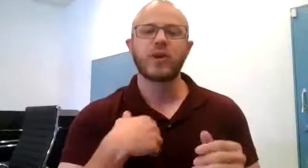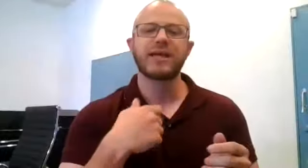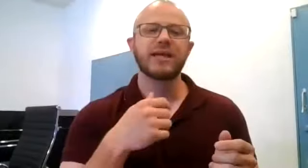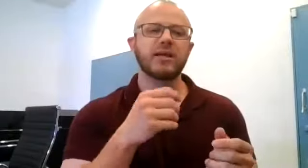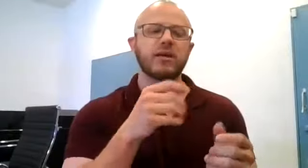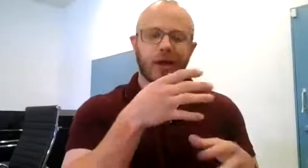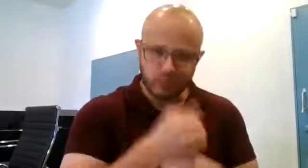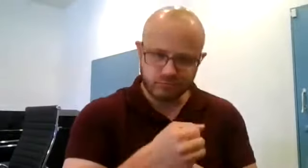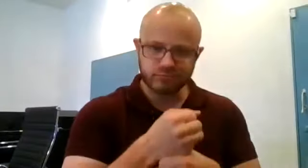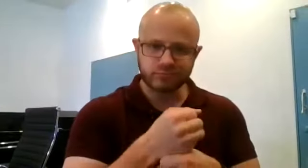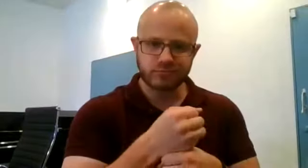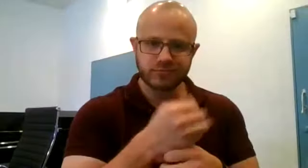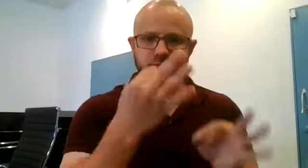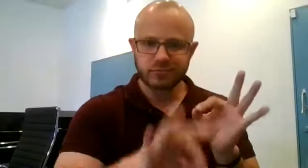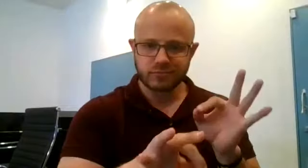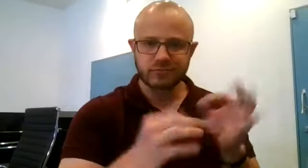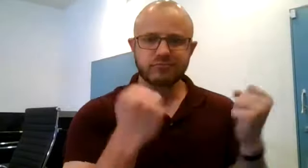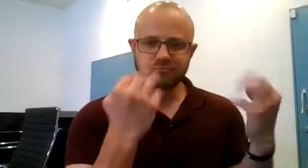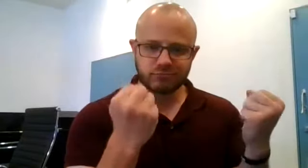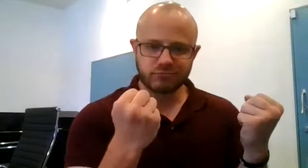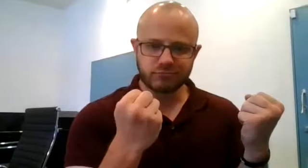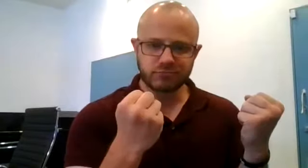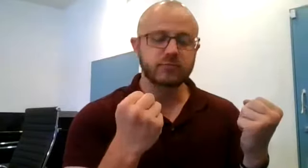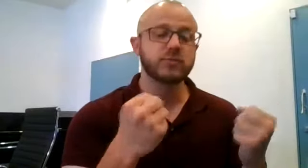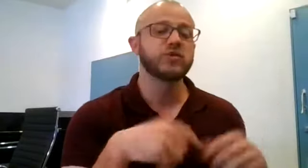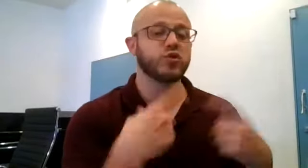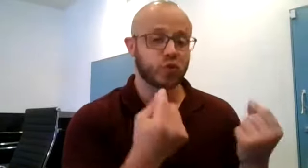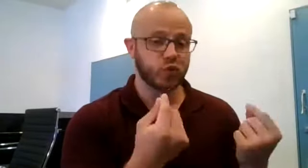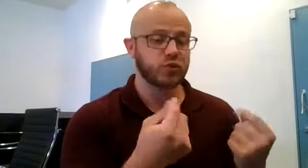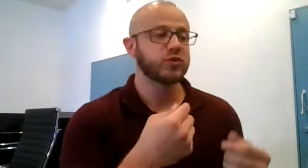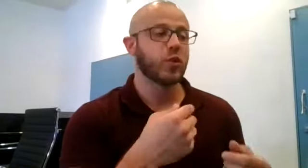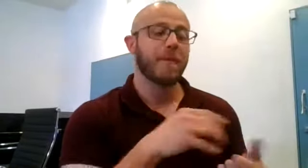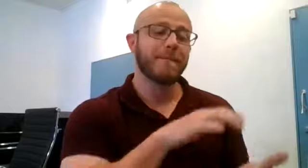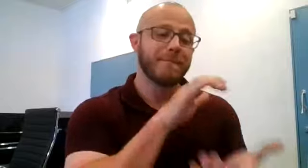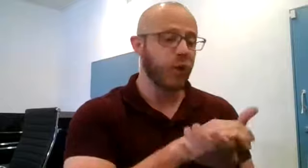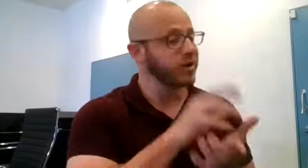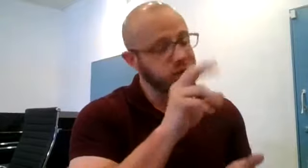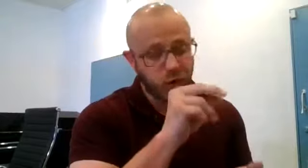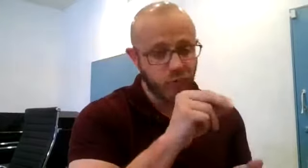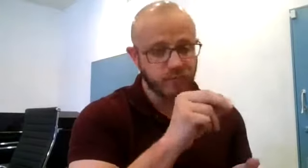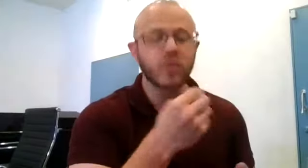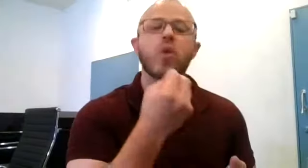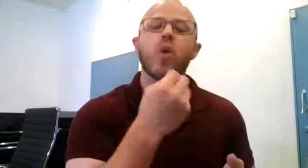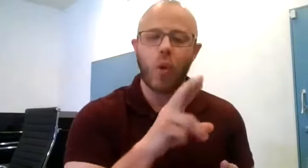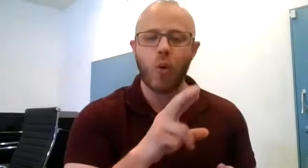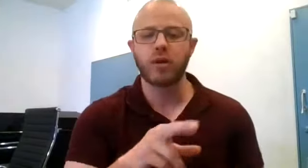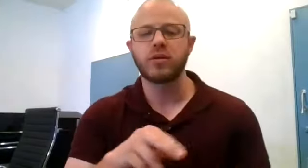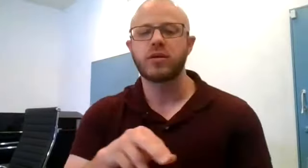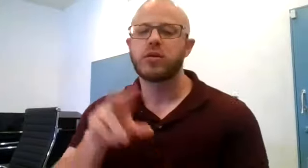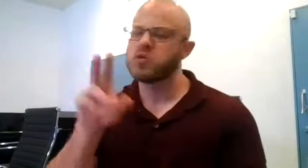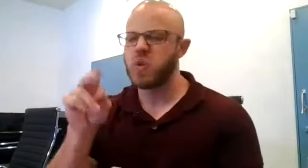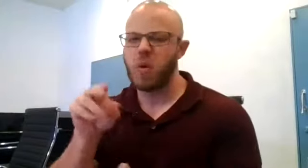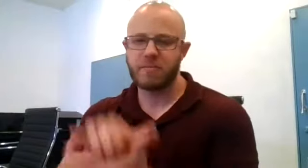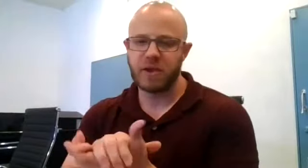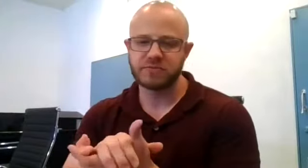order. Remember, we truncate the sentences. So what do? Married, no, or